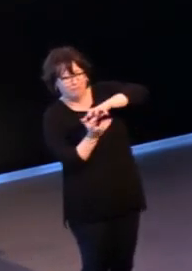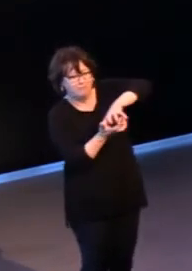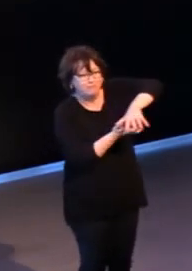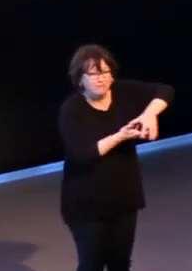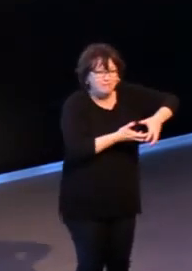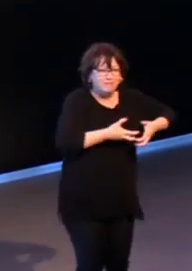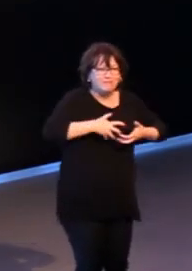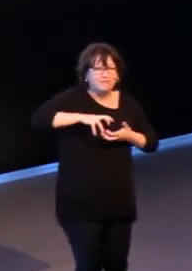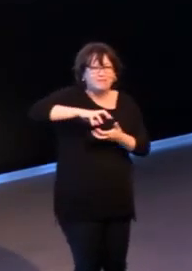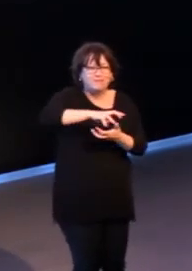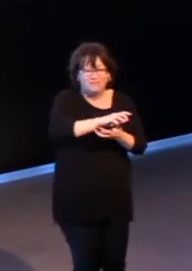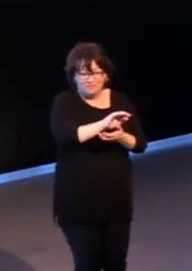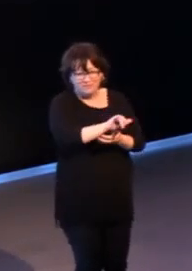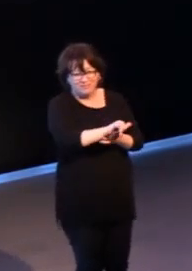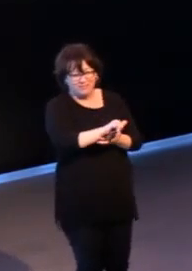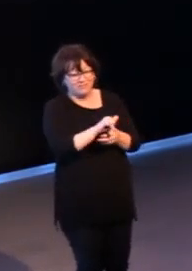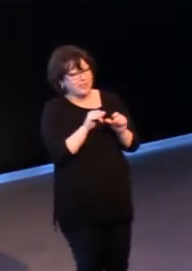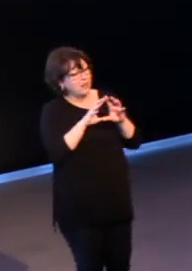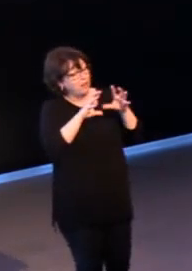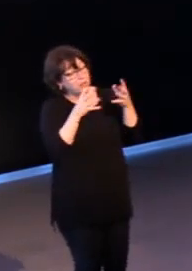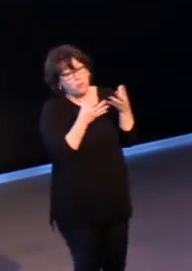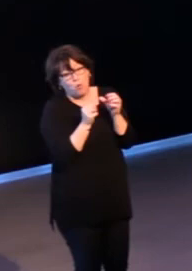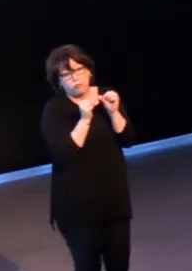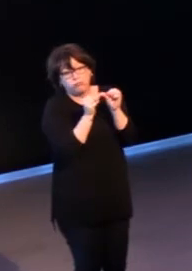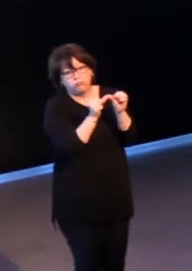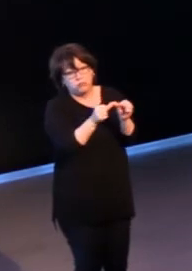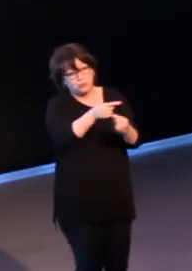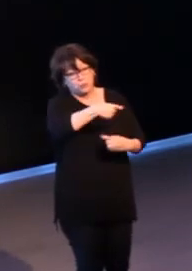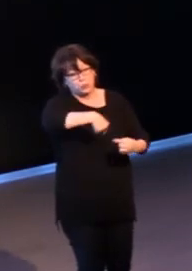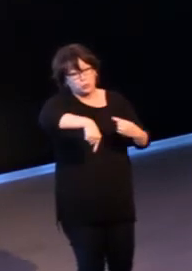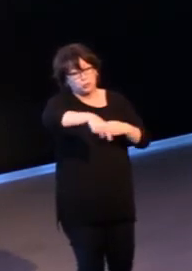keeps turning, turning, turning, yeah,